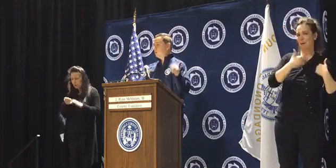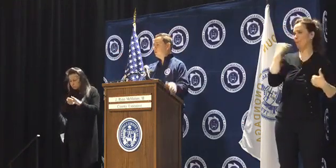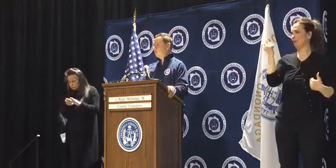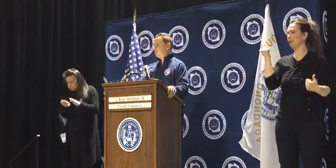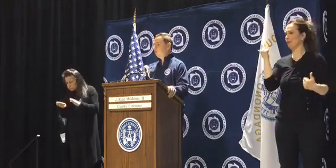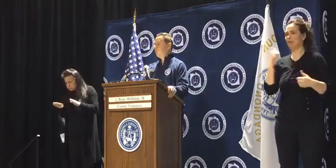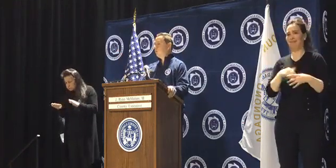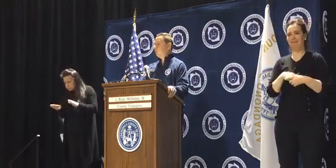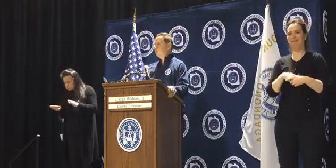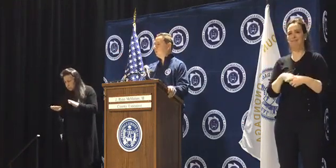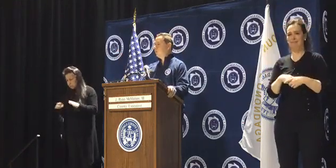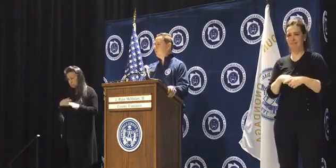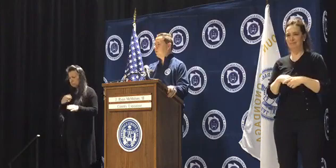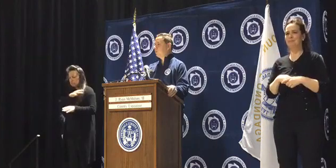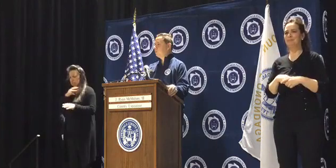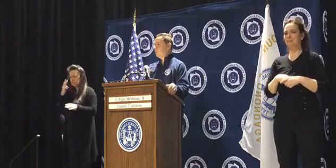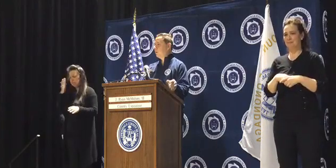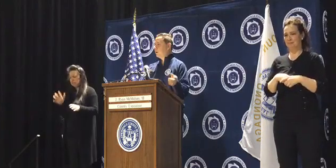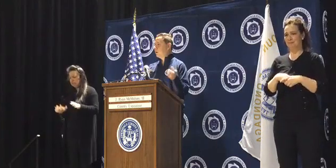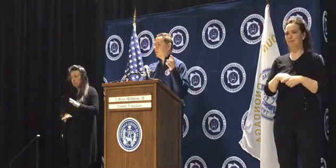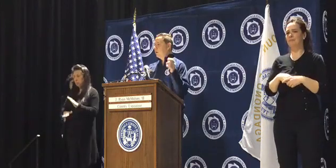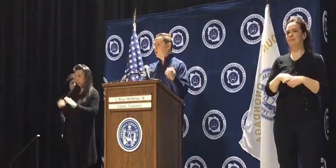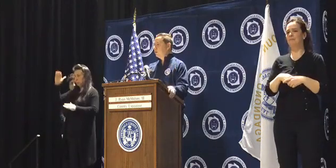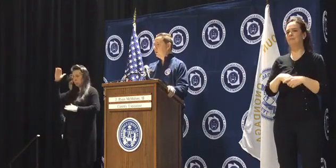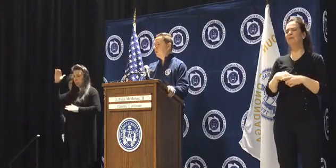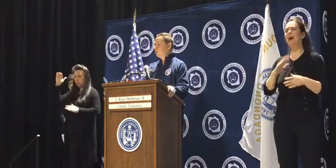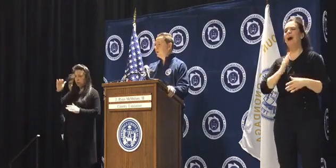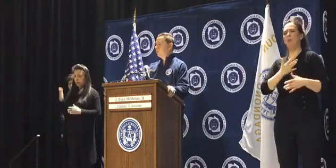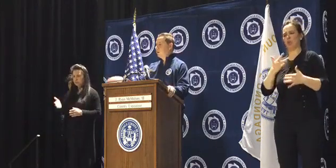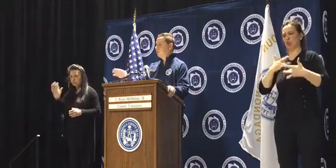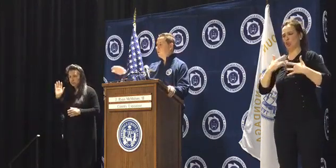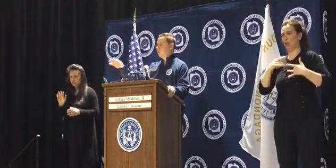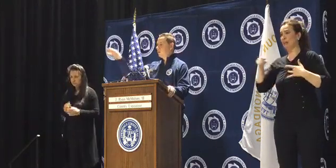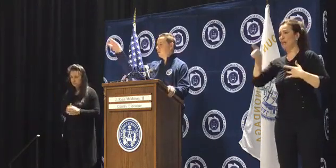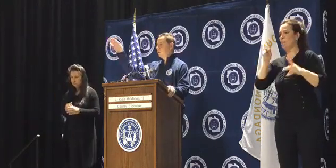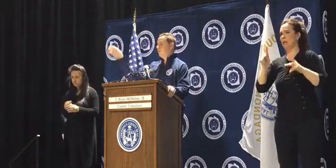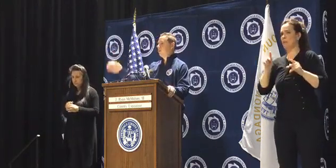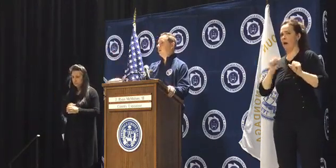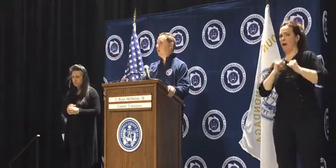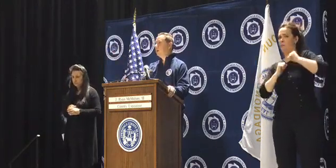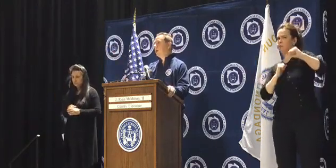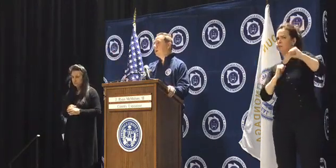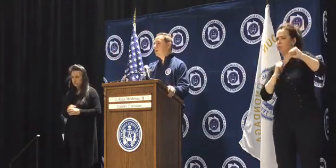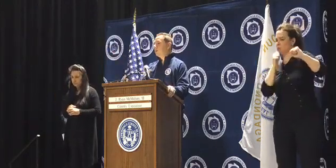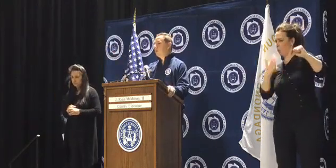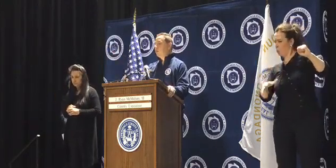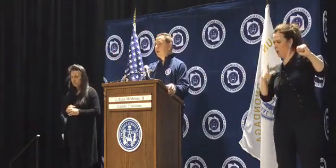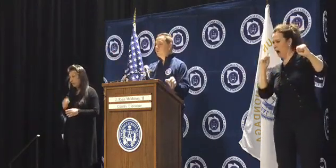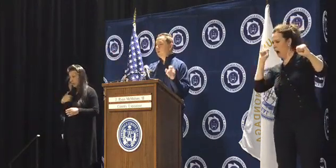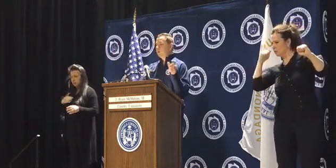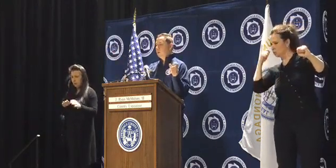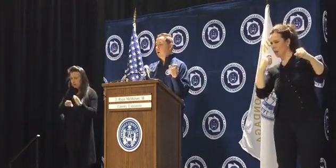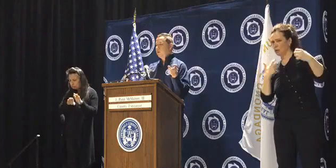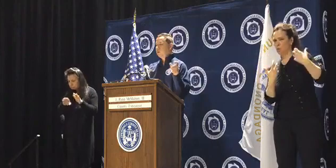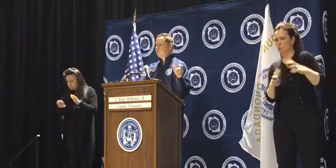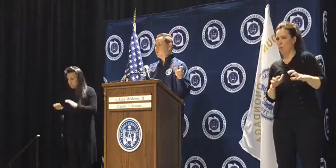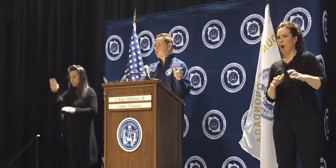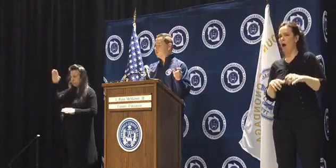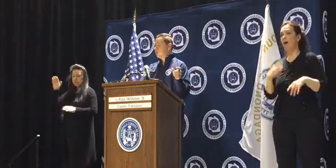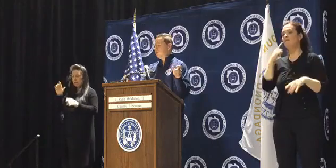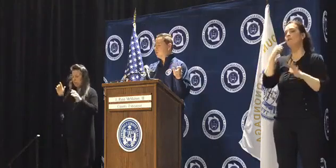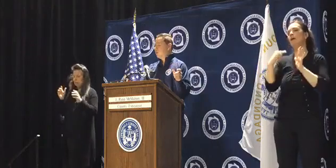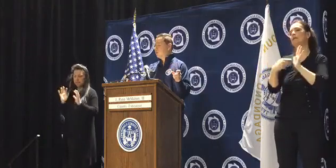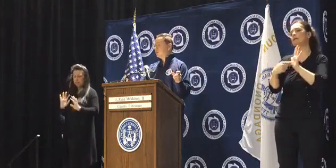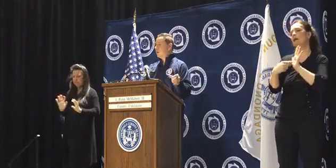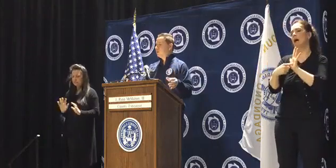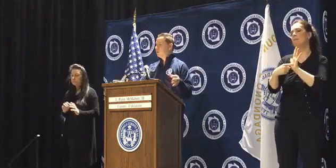a bunch of 24-year-olds come back from spring break and they don't take advice and we start to see an uptick again. So let's be smart. The social